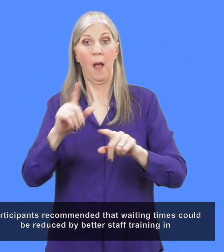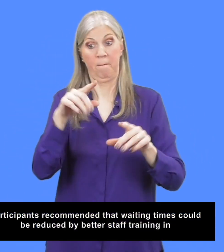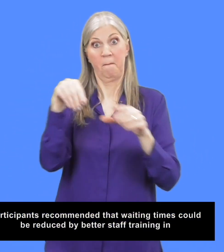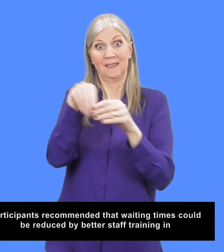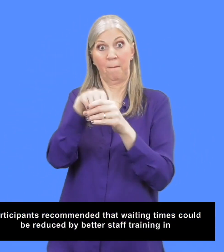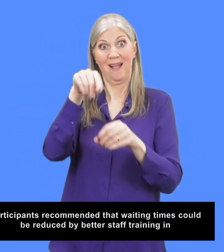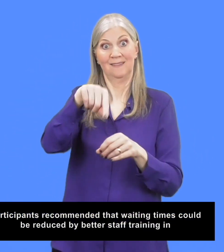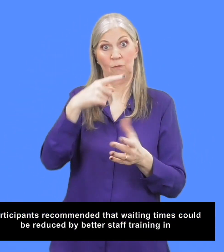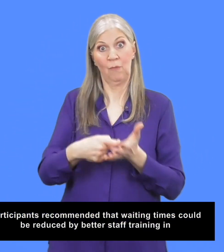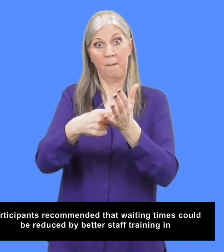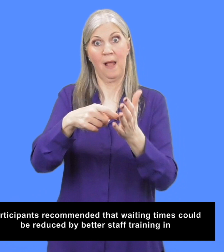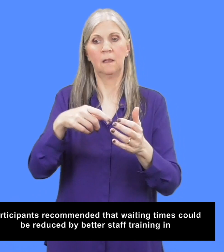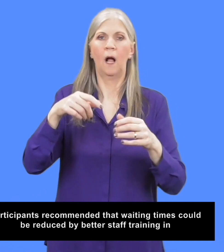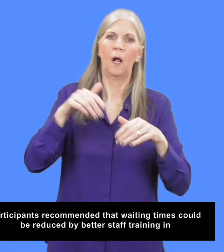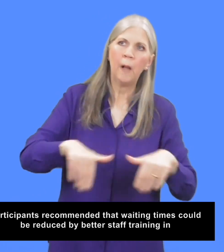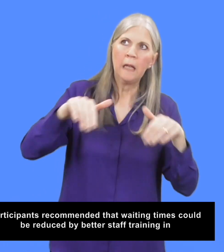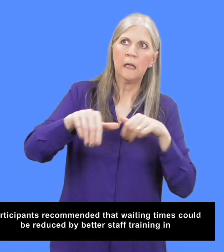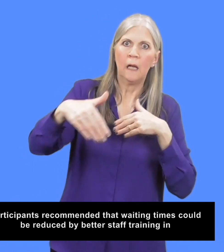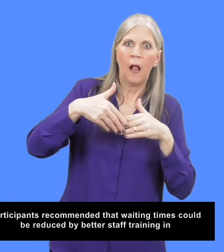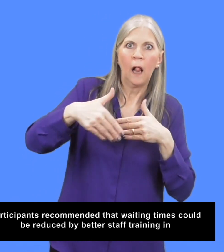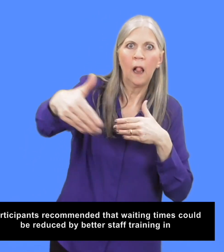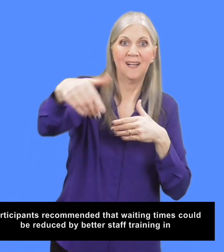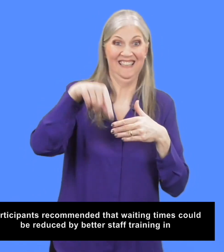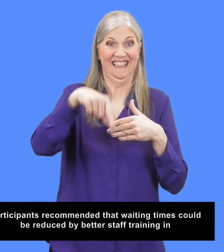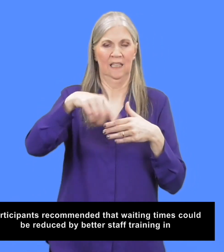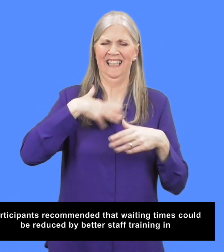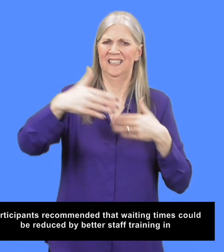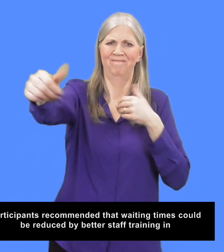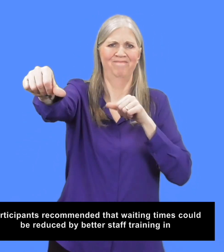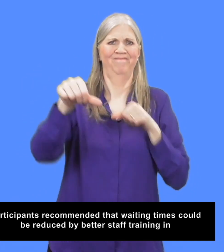Participants recommended that waiting times could be reduced by better staff training